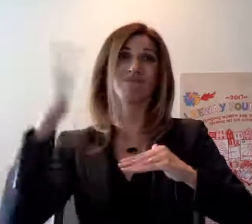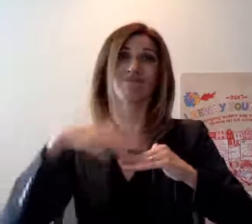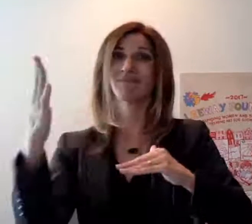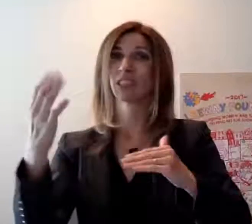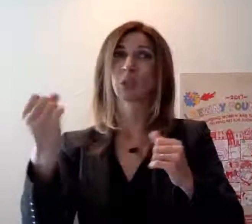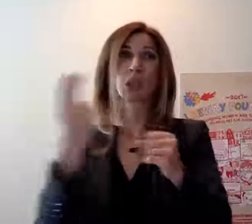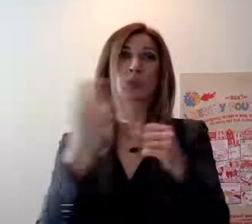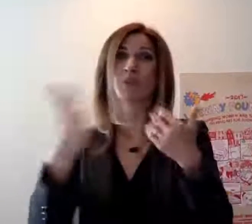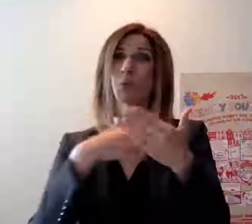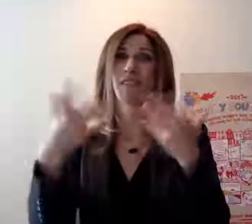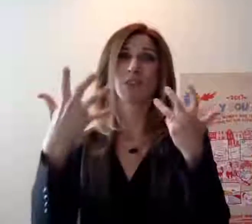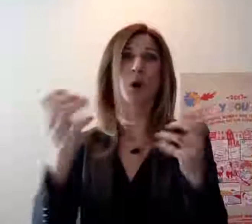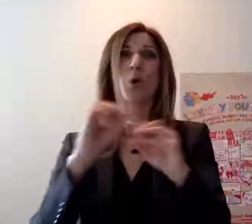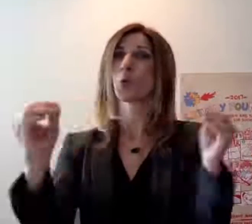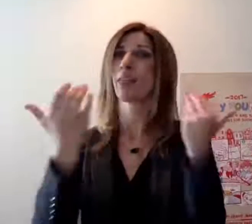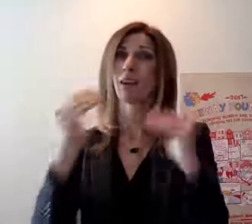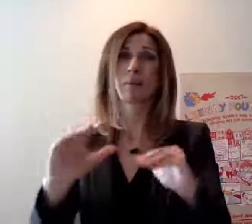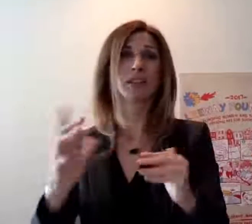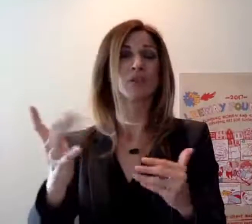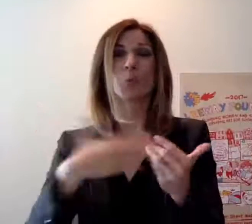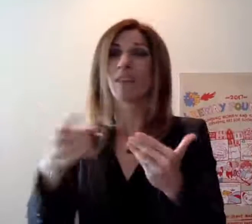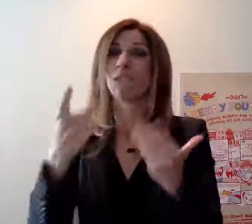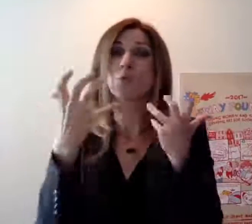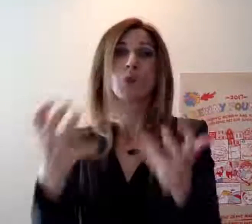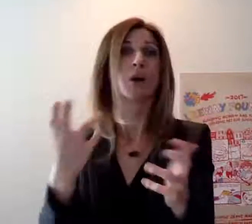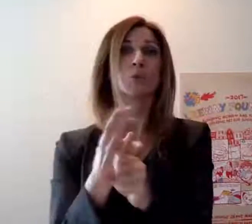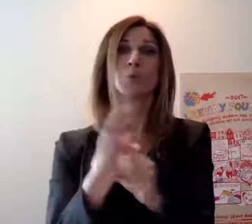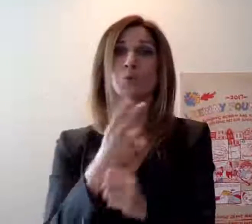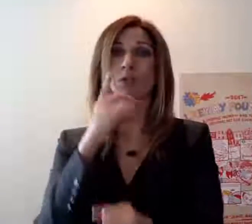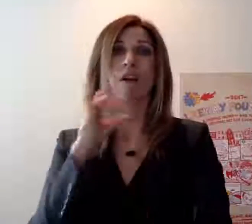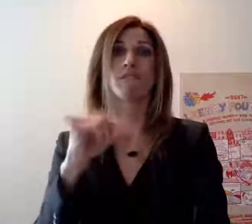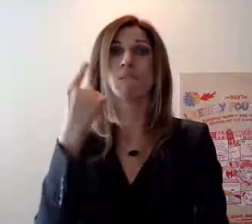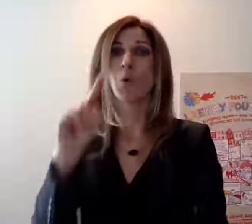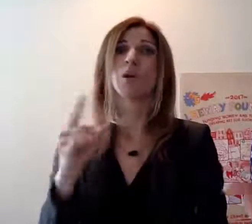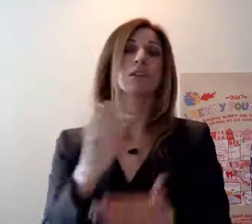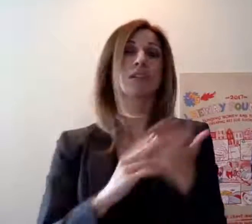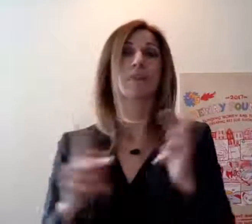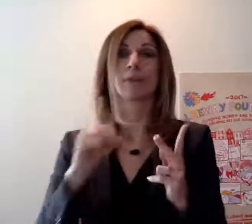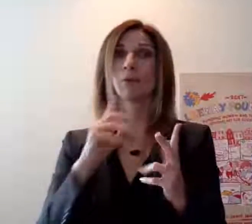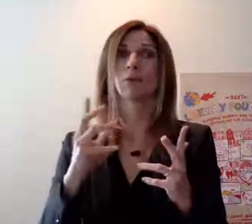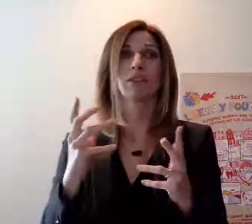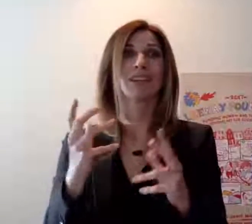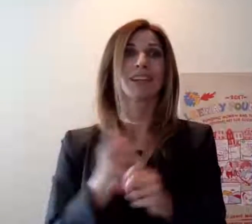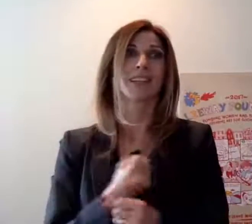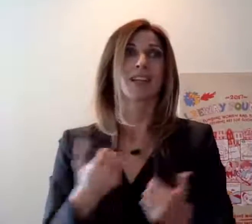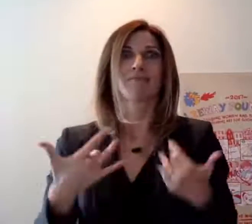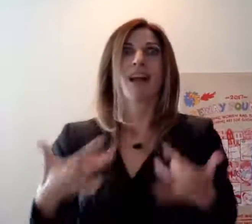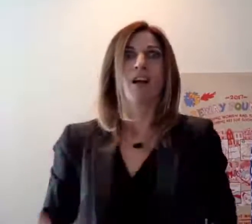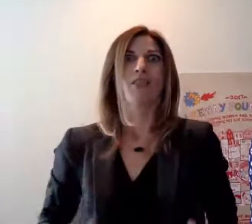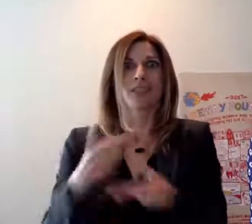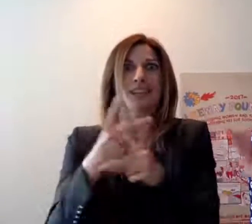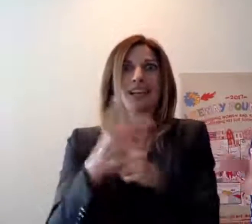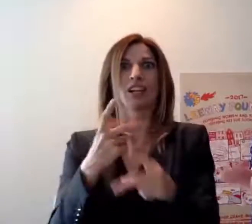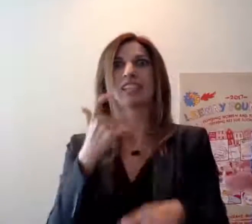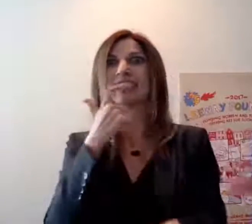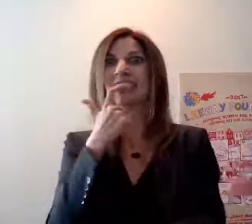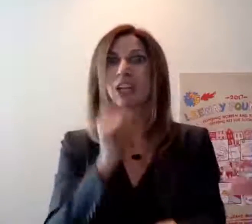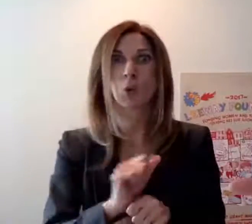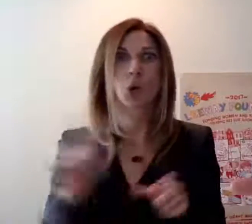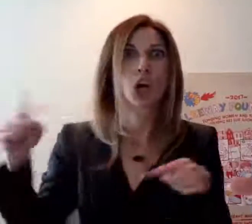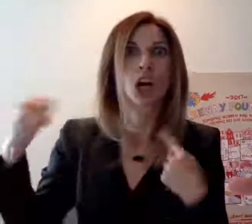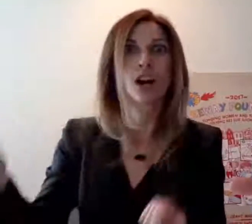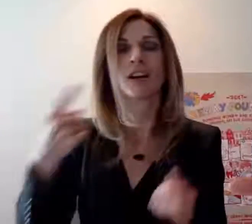for whatever you need to move forward right now. And so for some people, that has meant getting health things dealt with, get dental work because you've been